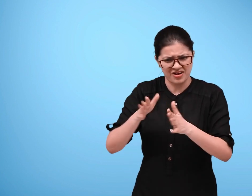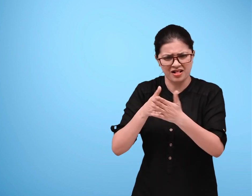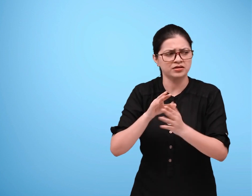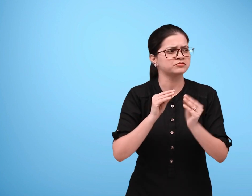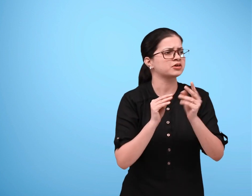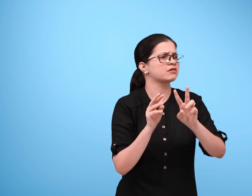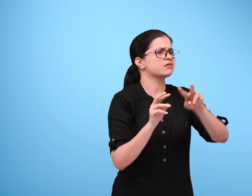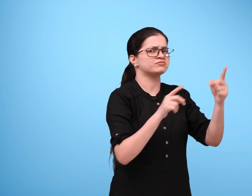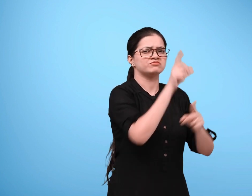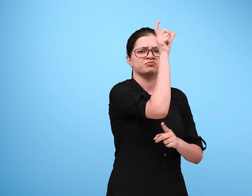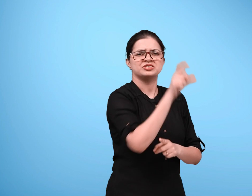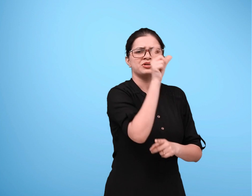tape?